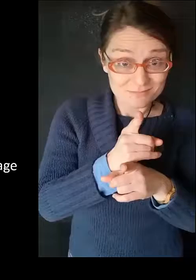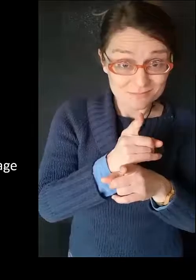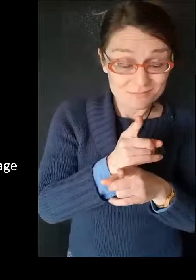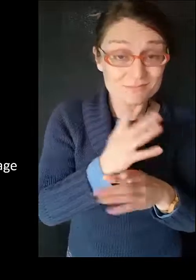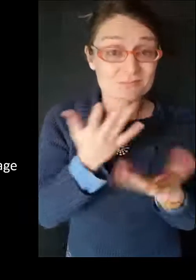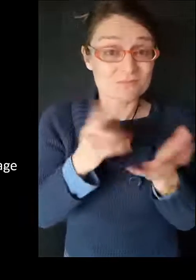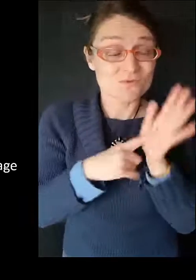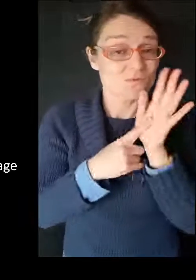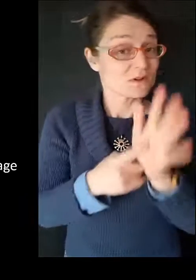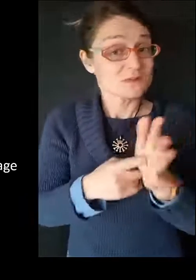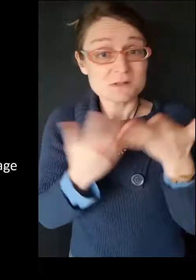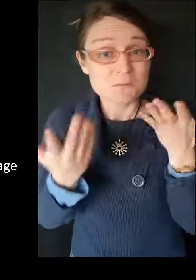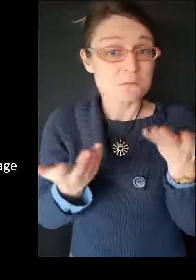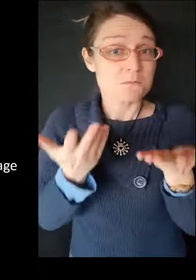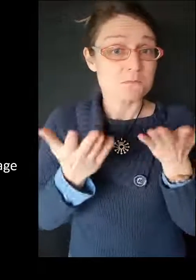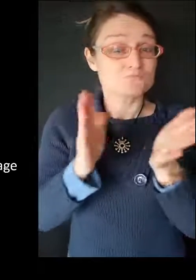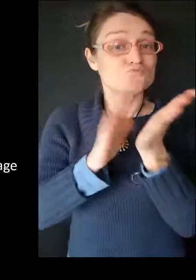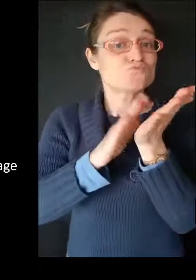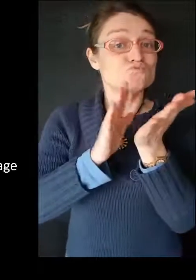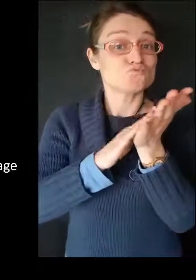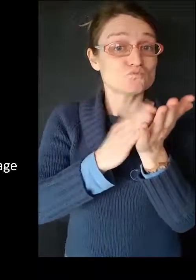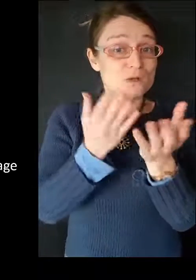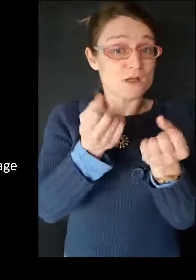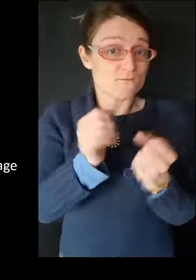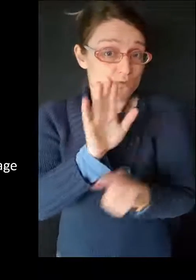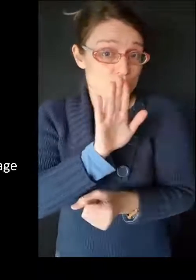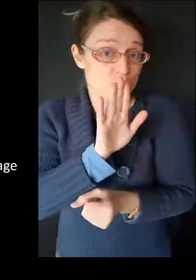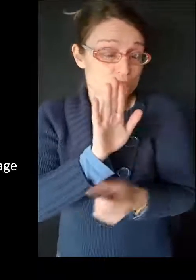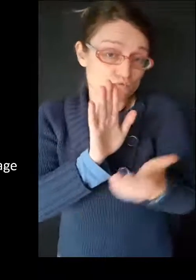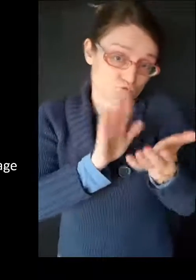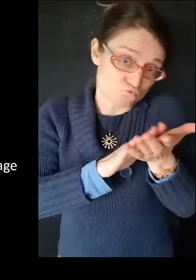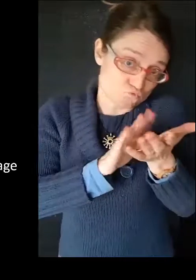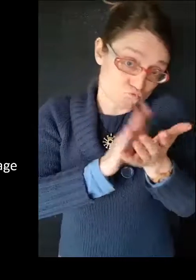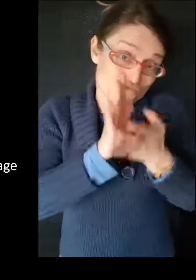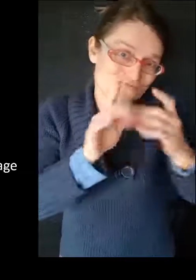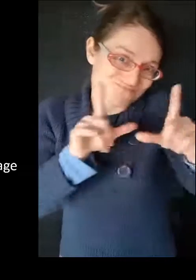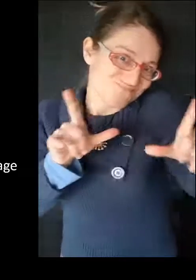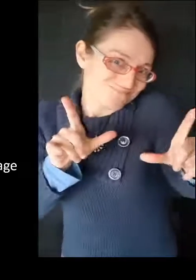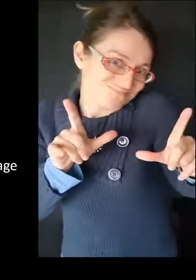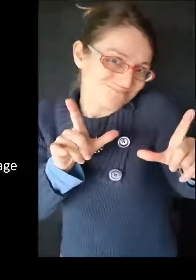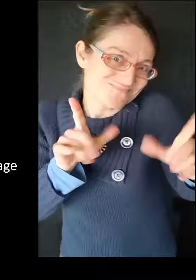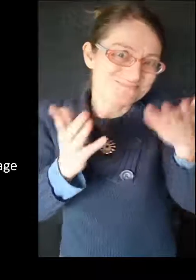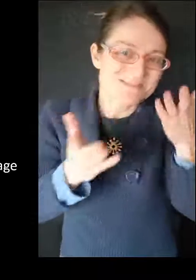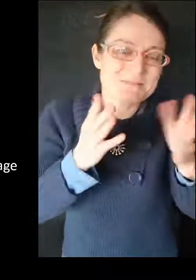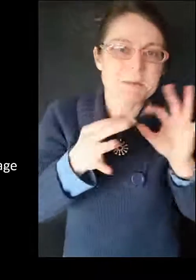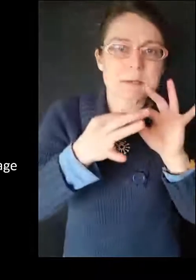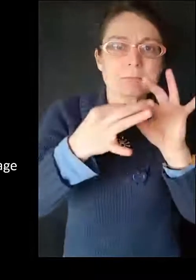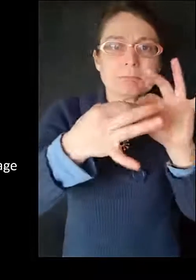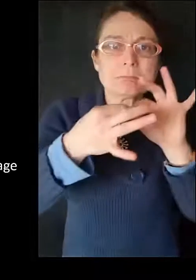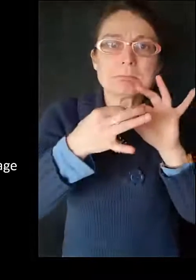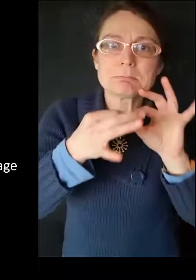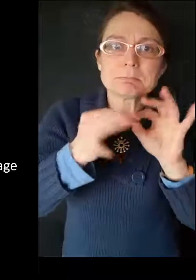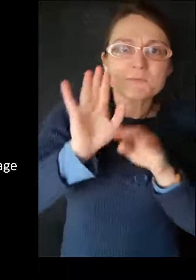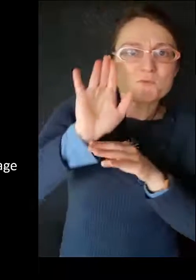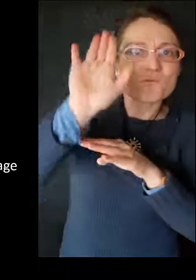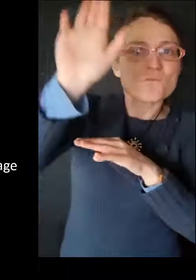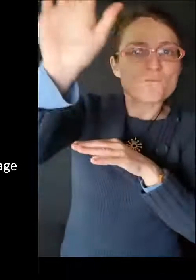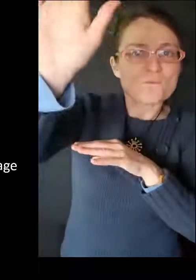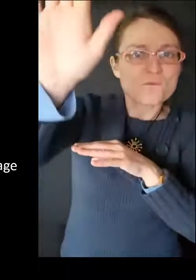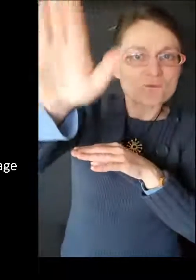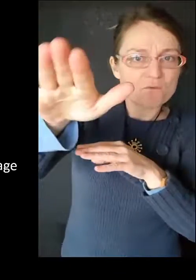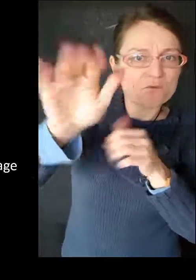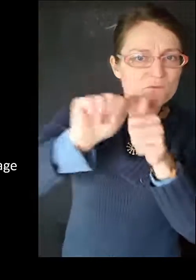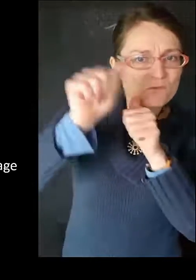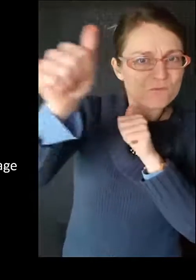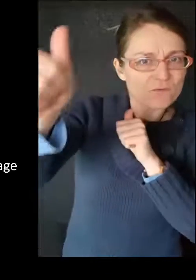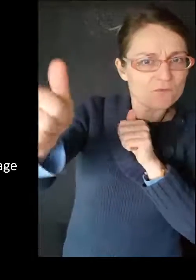2, 3, or 4 that are used, right? So for example, we will see that a country has a school sign language, which